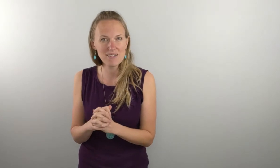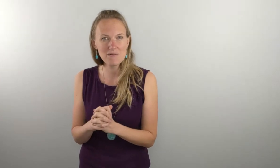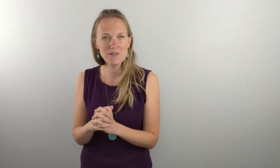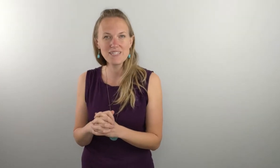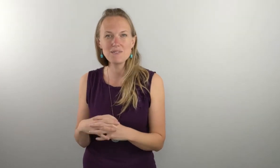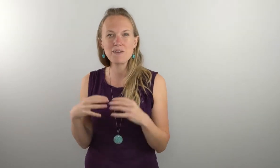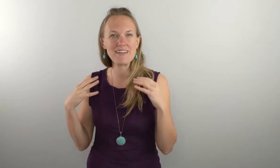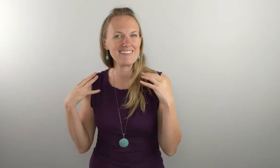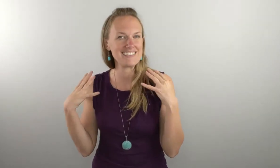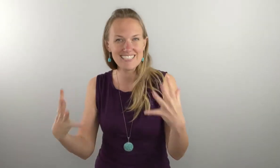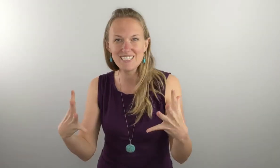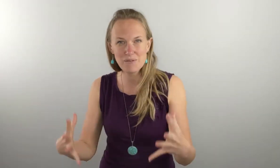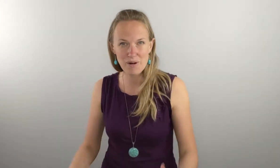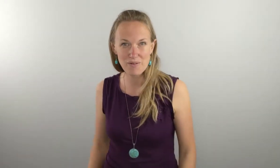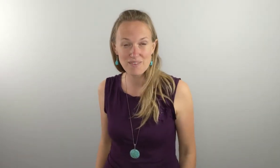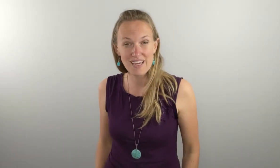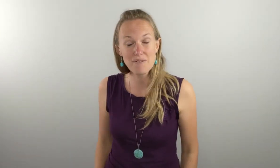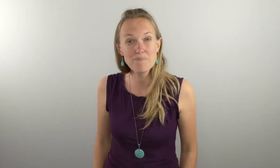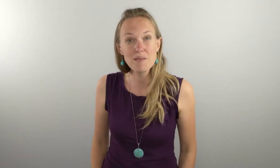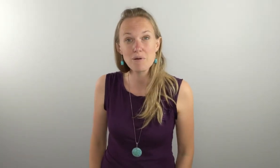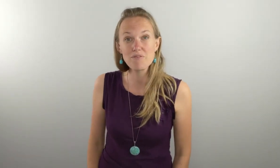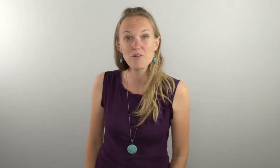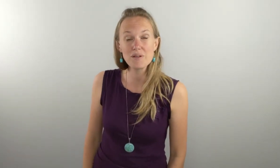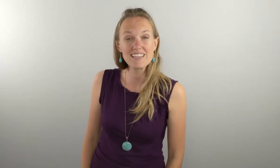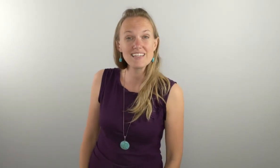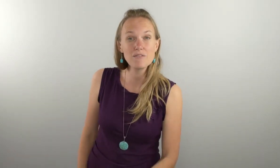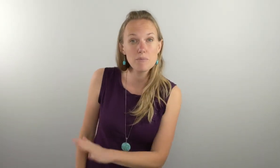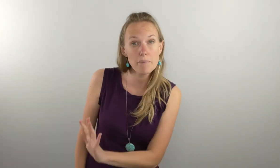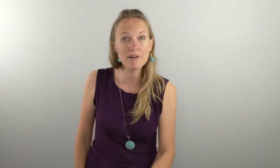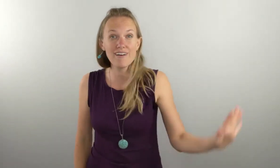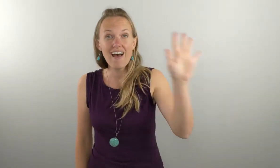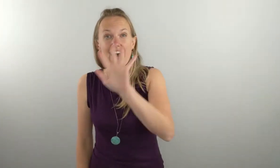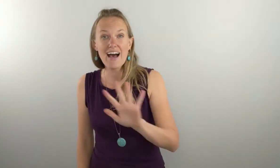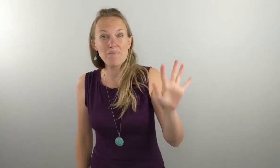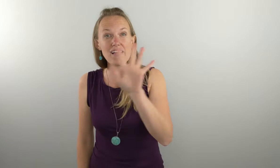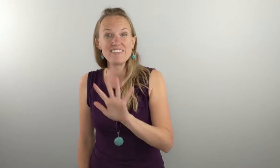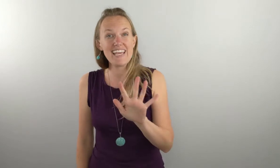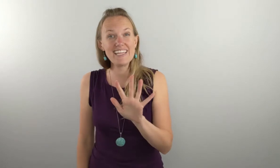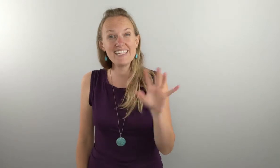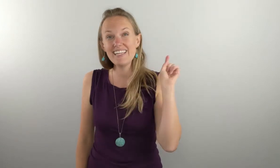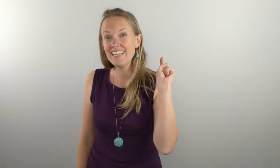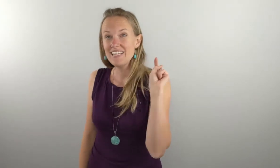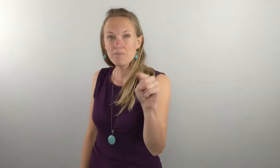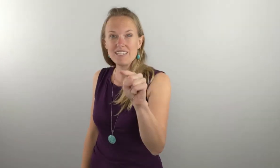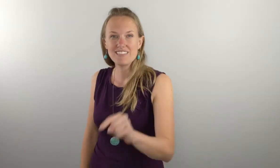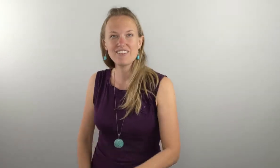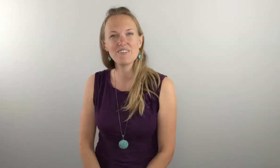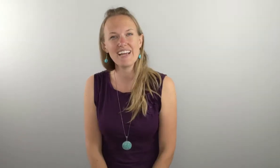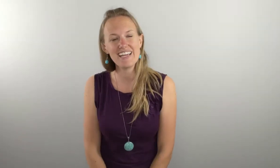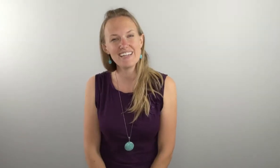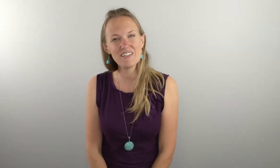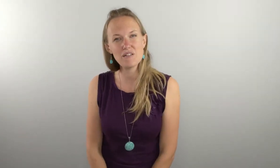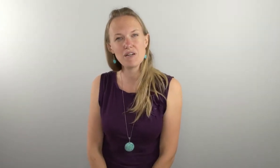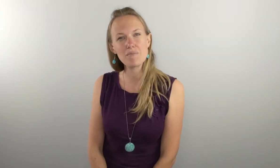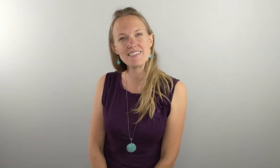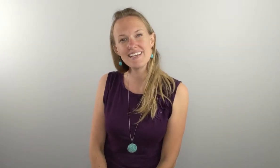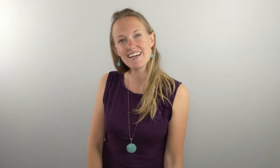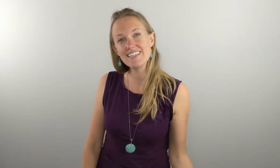the bridge, but I'm going to teach you both, okay? But before we get there, remember, I'm left-handed. Means if you're right-handed, you're going to mirror my signs. If